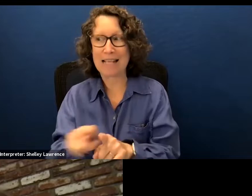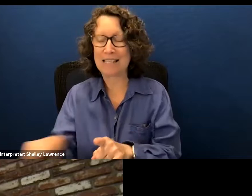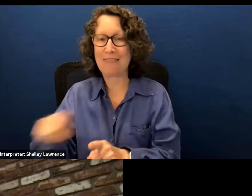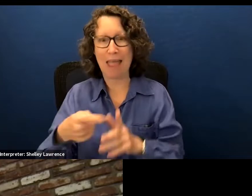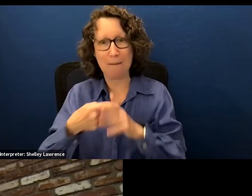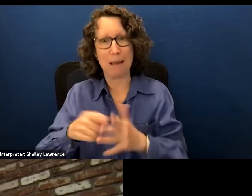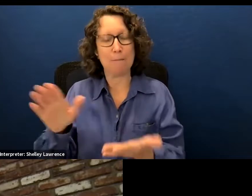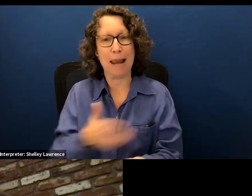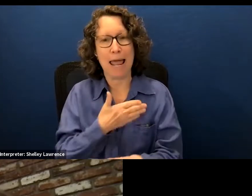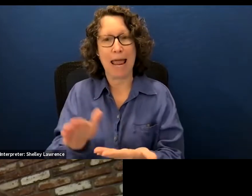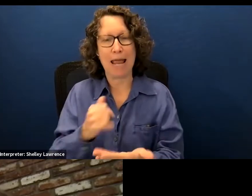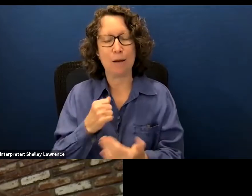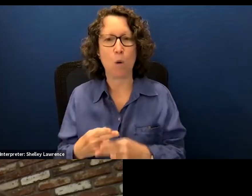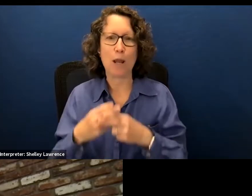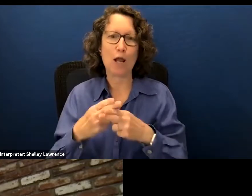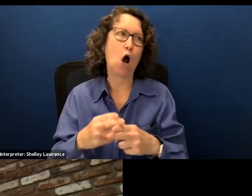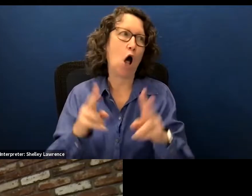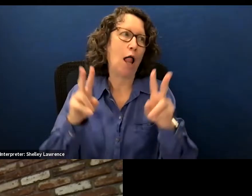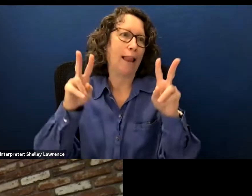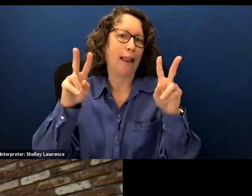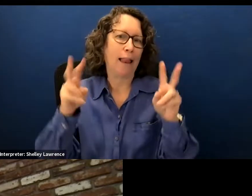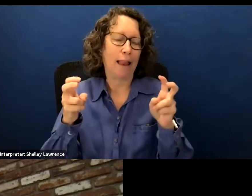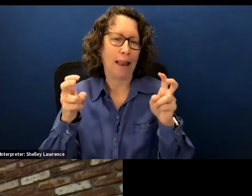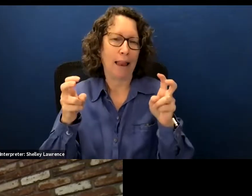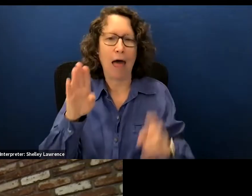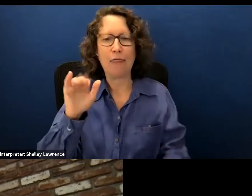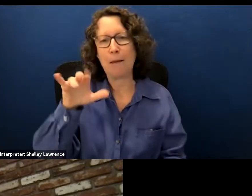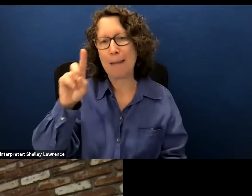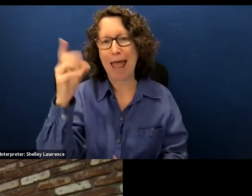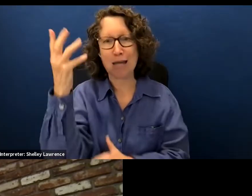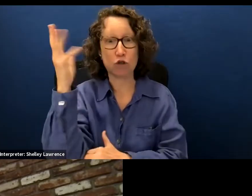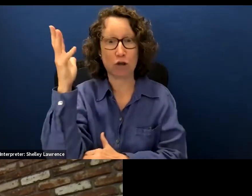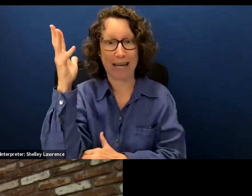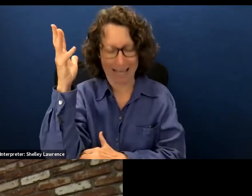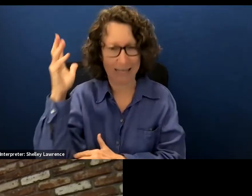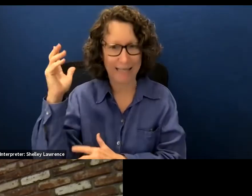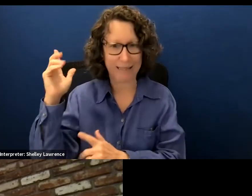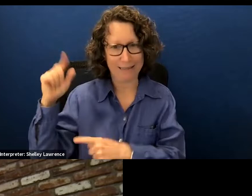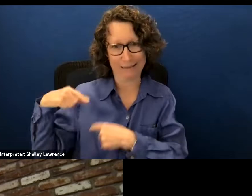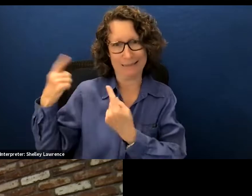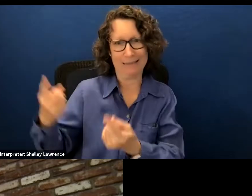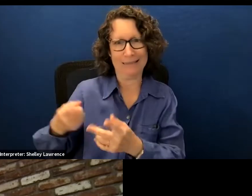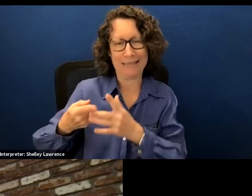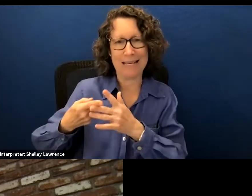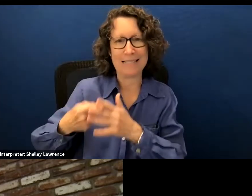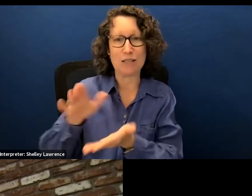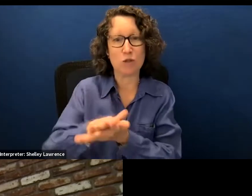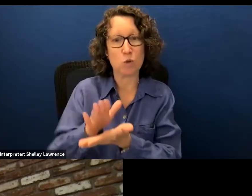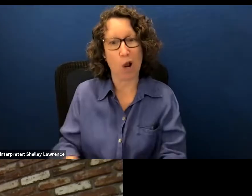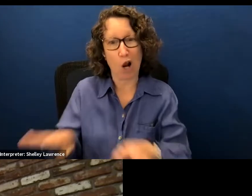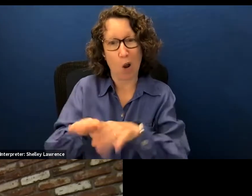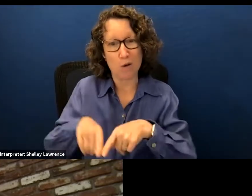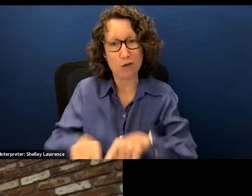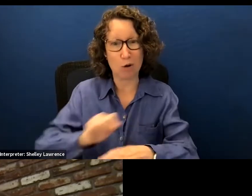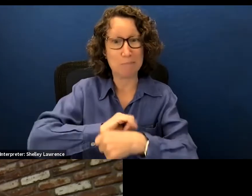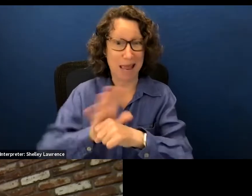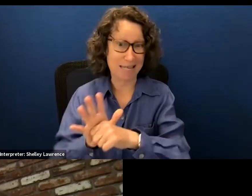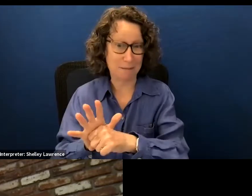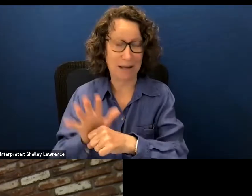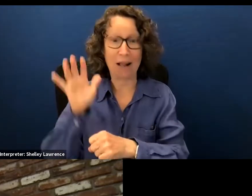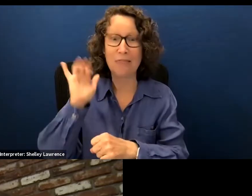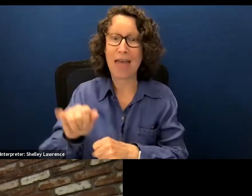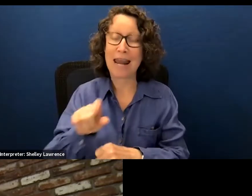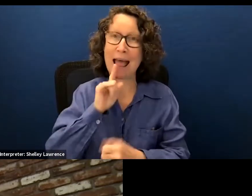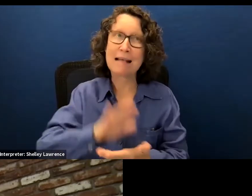been playing under what we affectionately call the band tree since school was closed during the pandemic. And that has